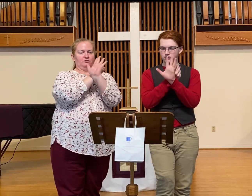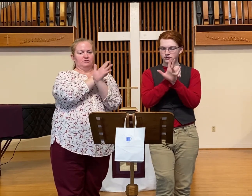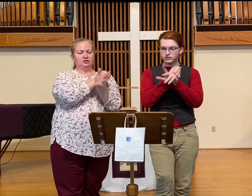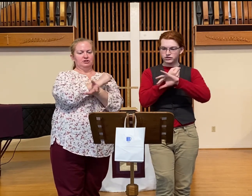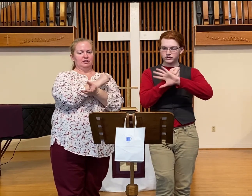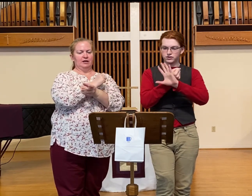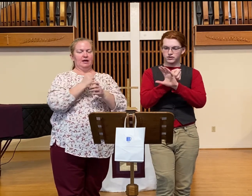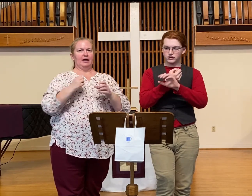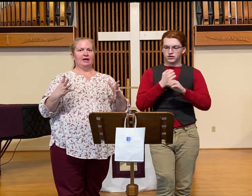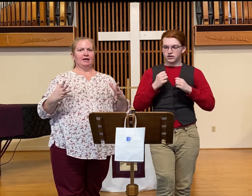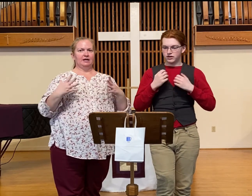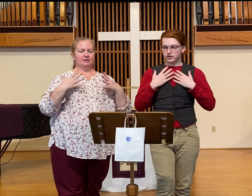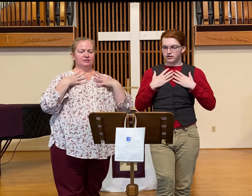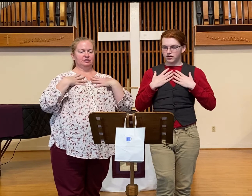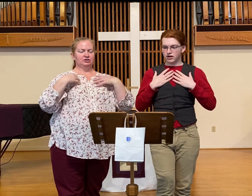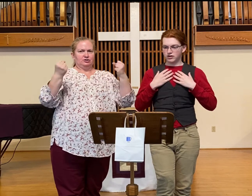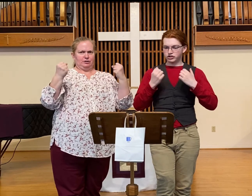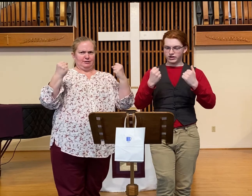refuge and strength.